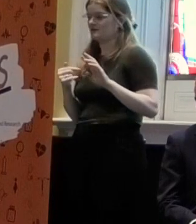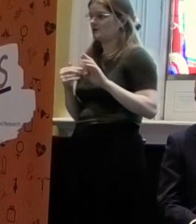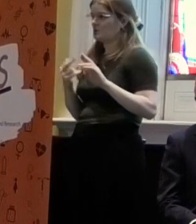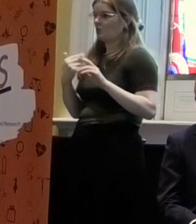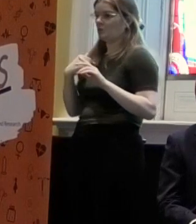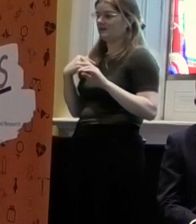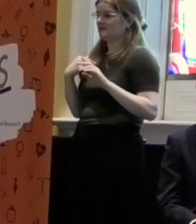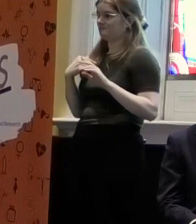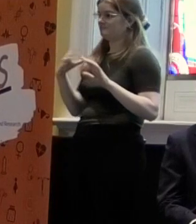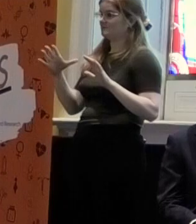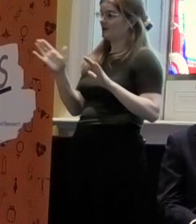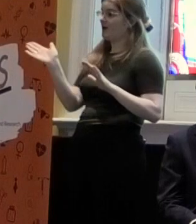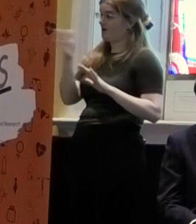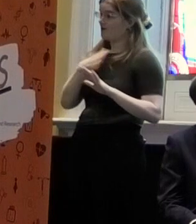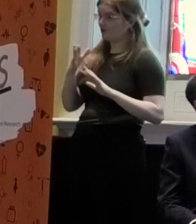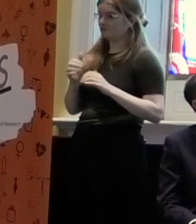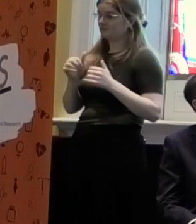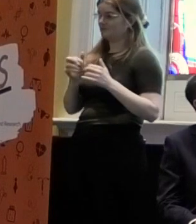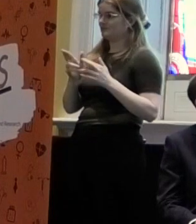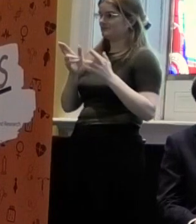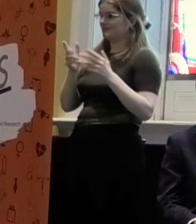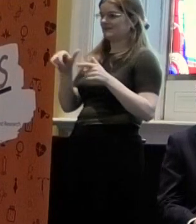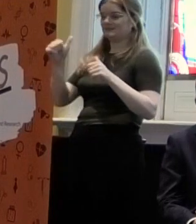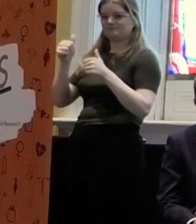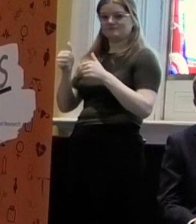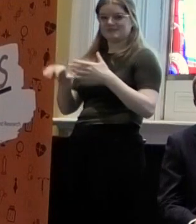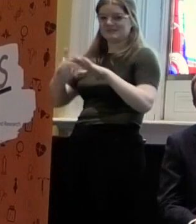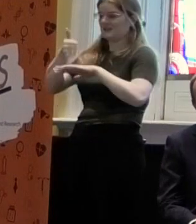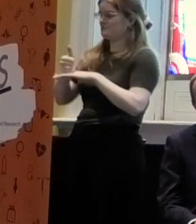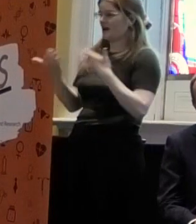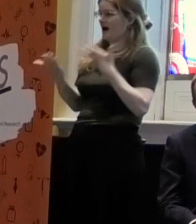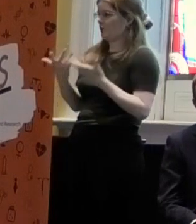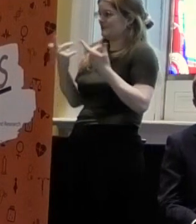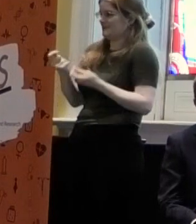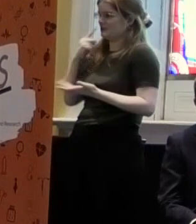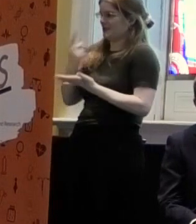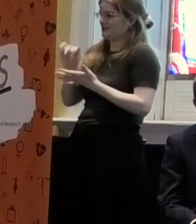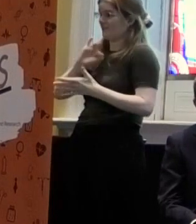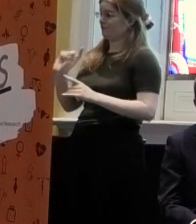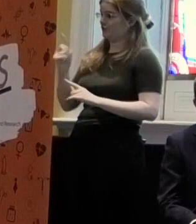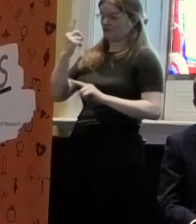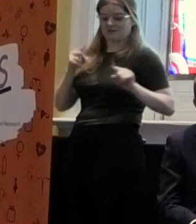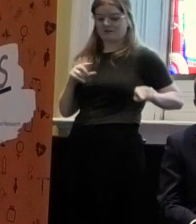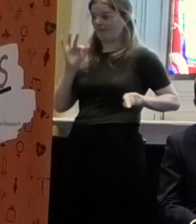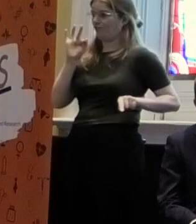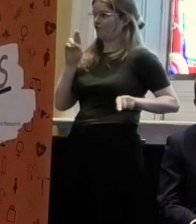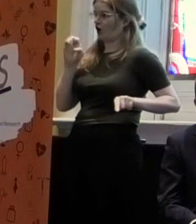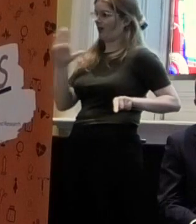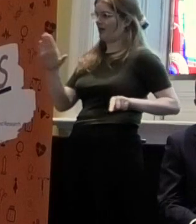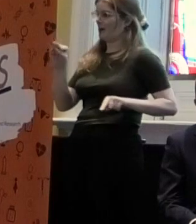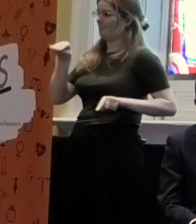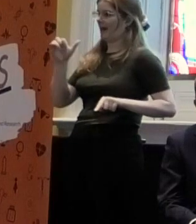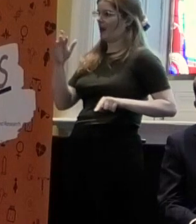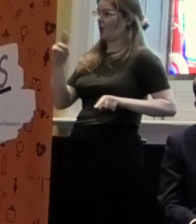very conveniently sat in the order under our slide pictures. But we have Professor Fergal Malone, who's under